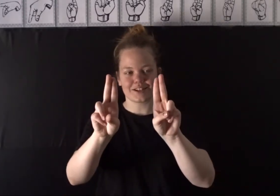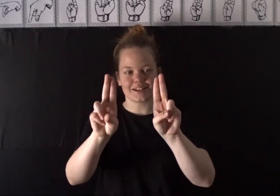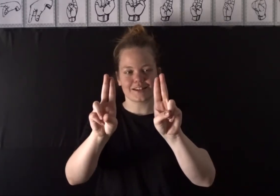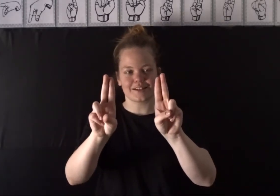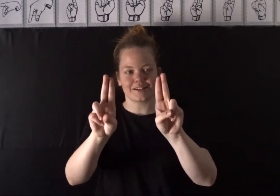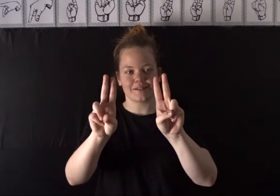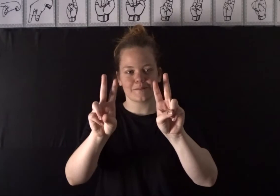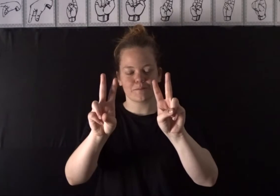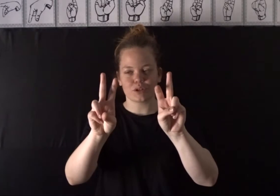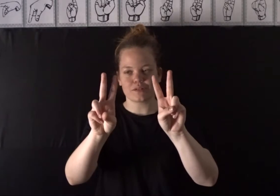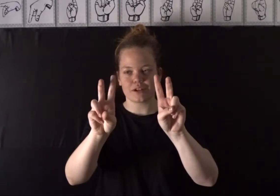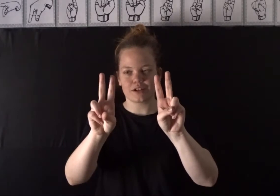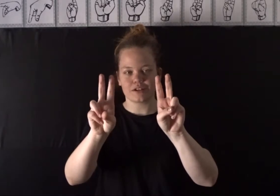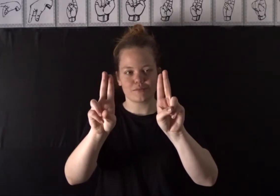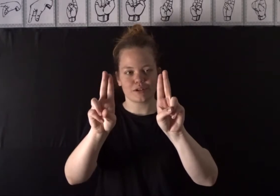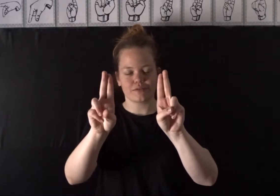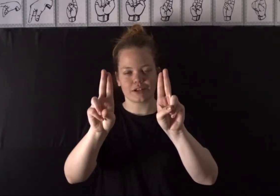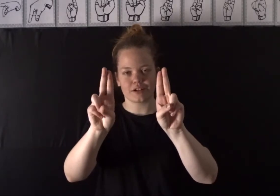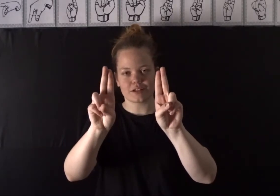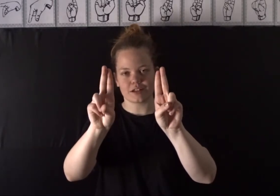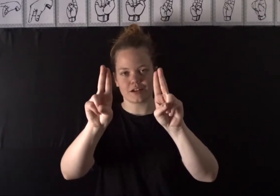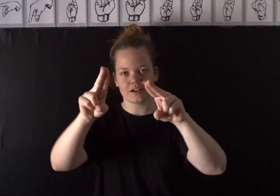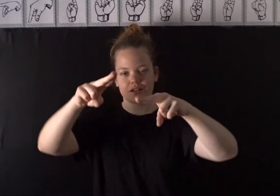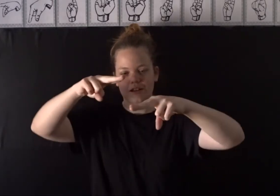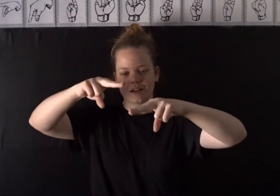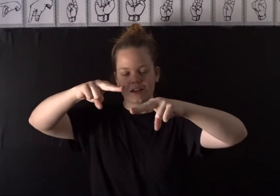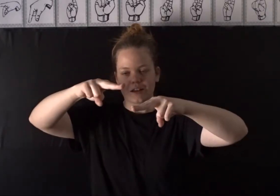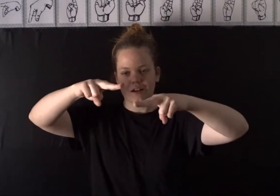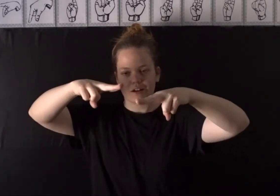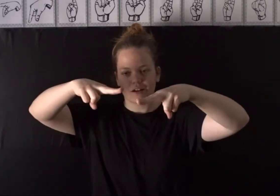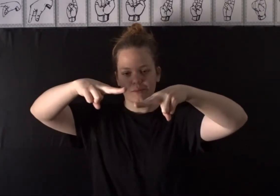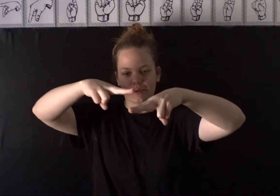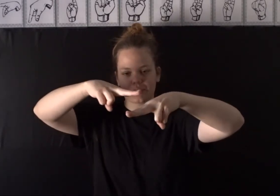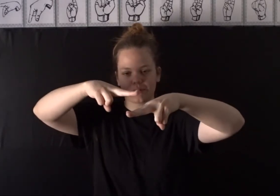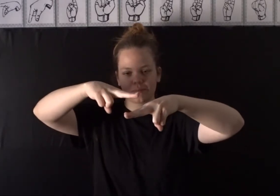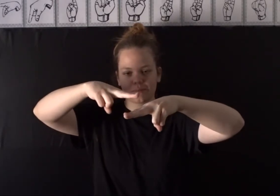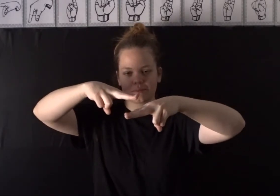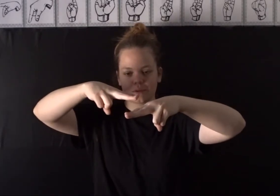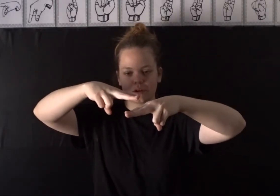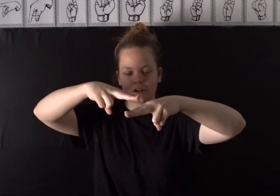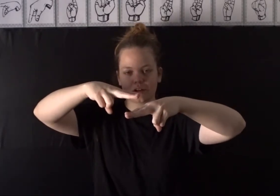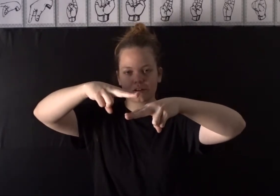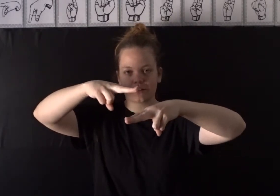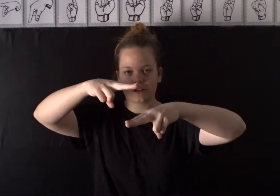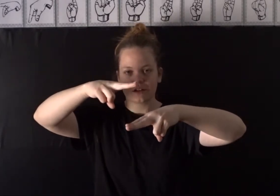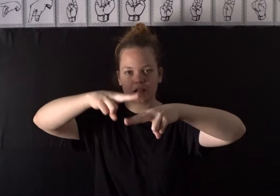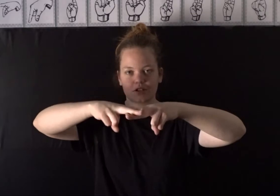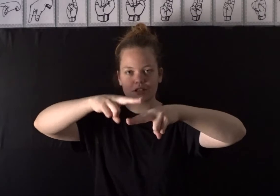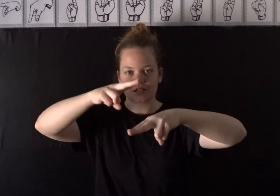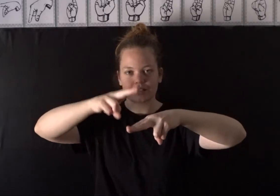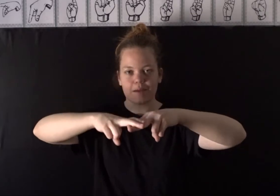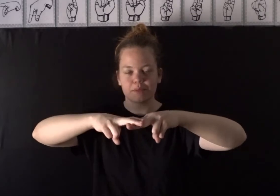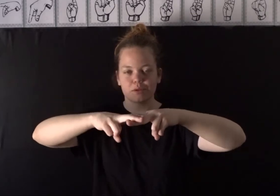take your pointer finger and your middle fingers here. You're going to put them horizontal and you're just going to tap them